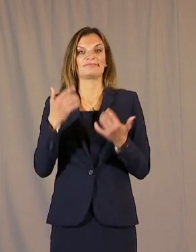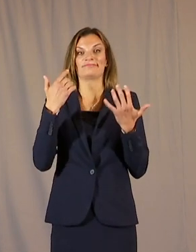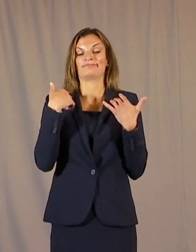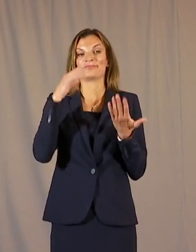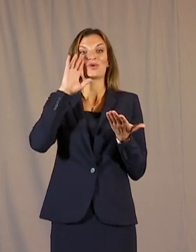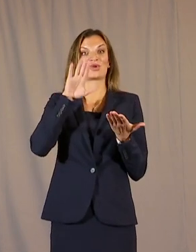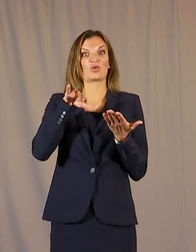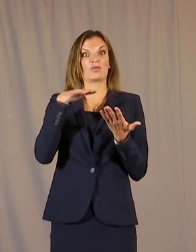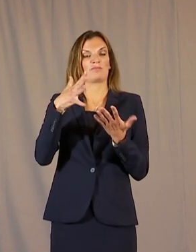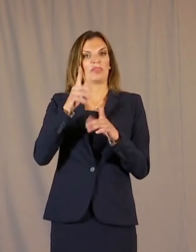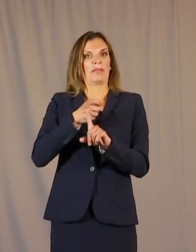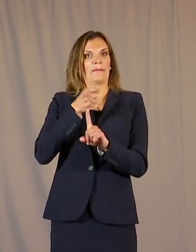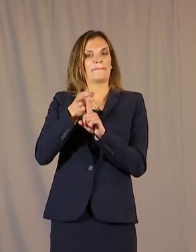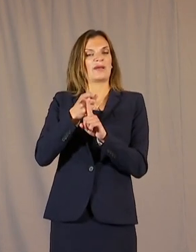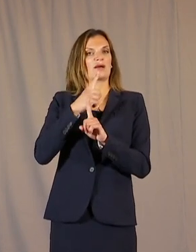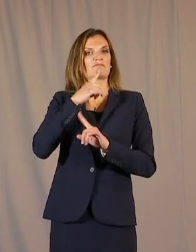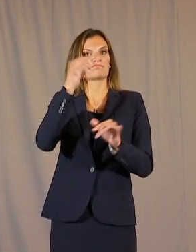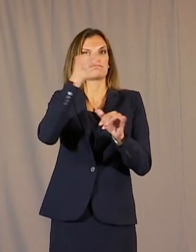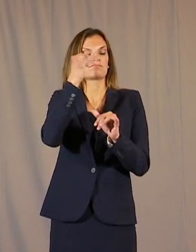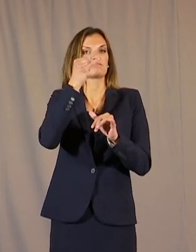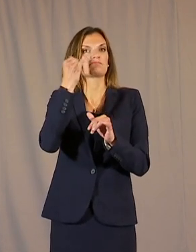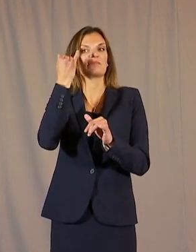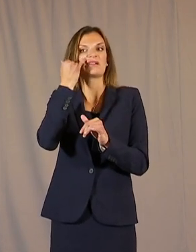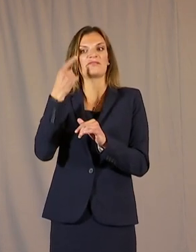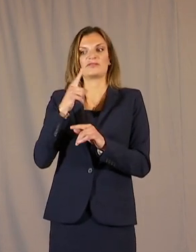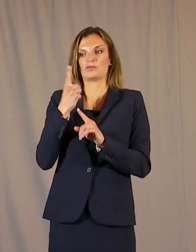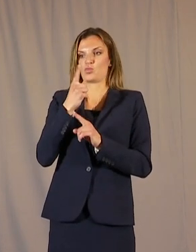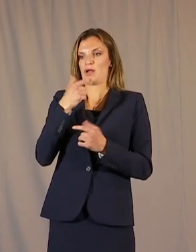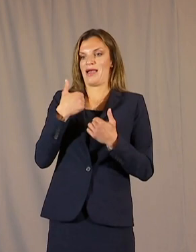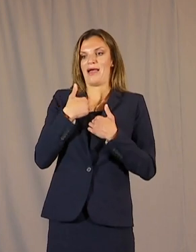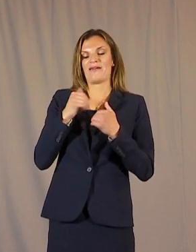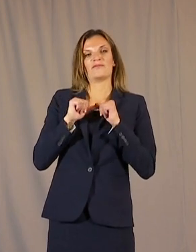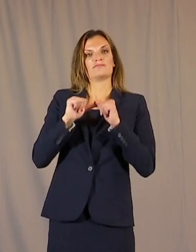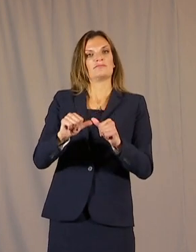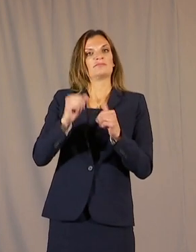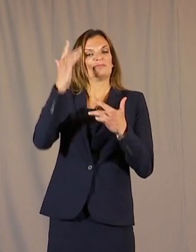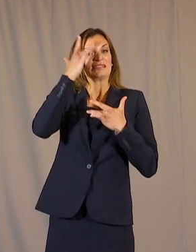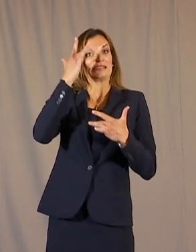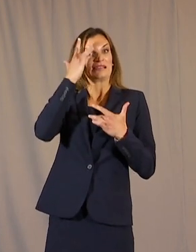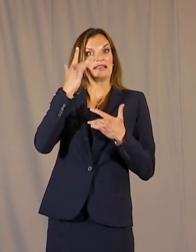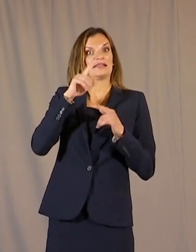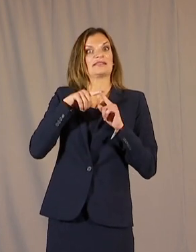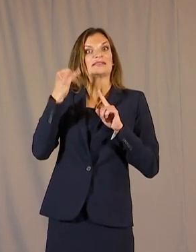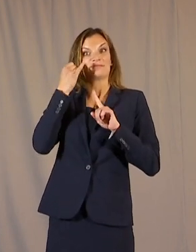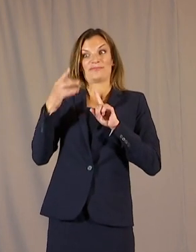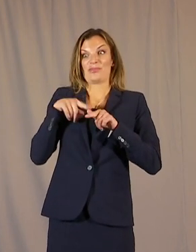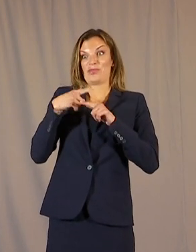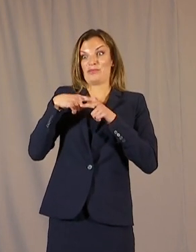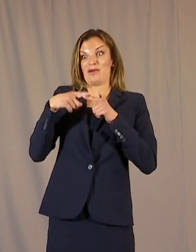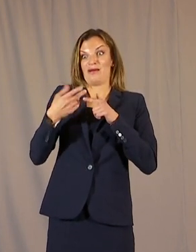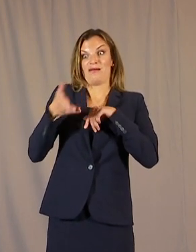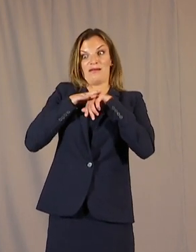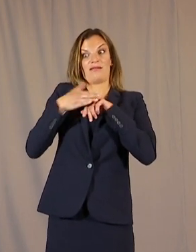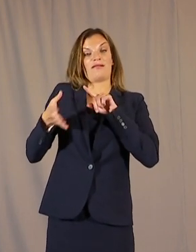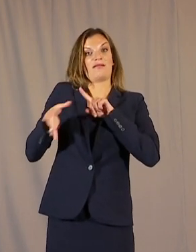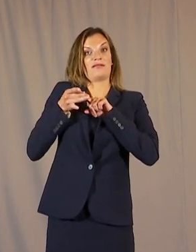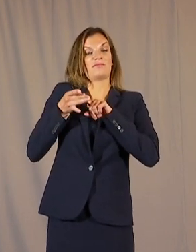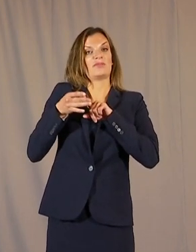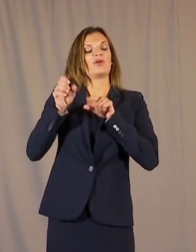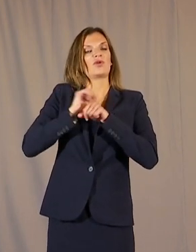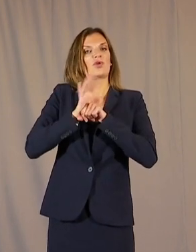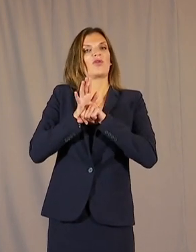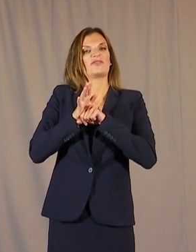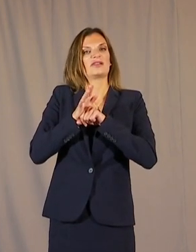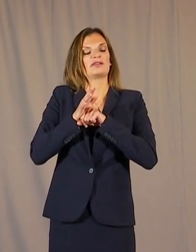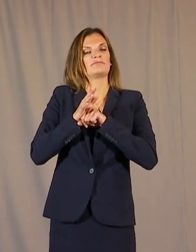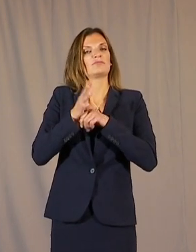extreme impact that could happen with someone who got COVID, looking at where the cases were, et cetera. So we had census tracts. We